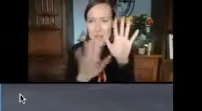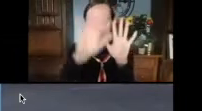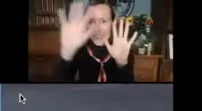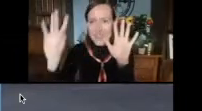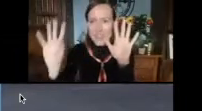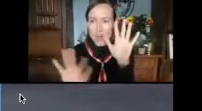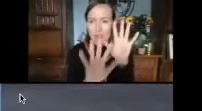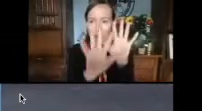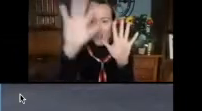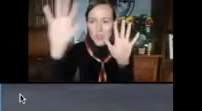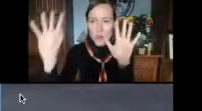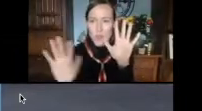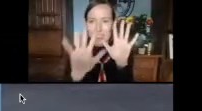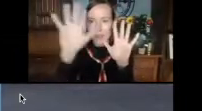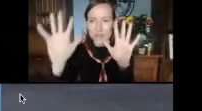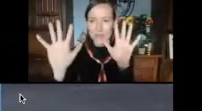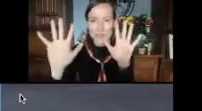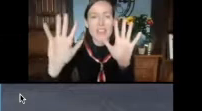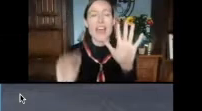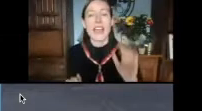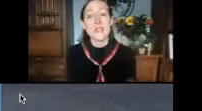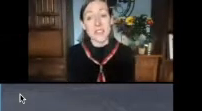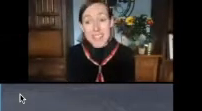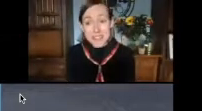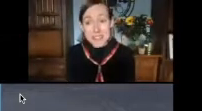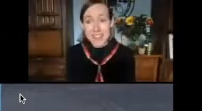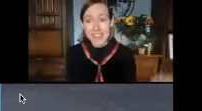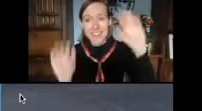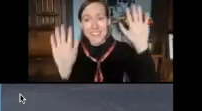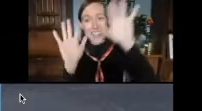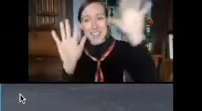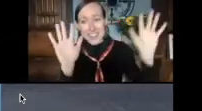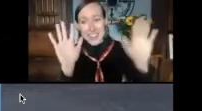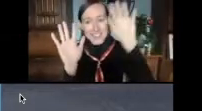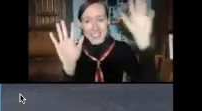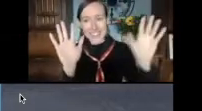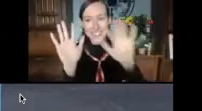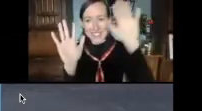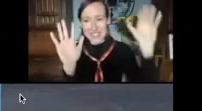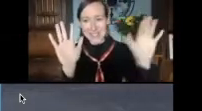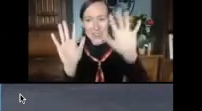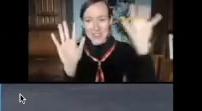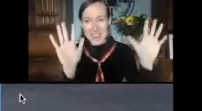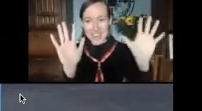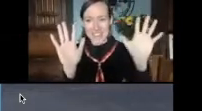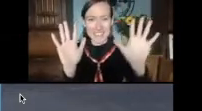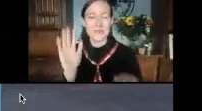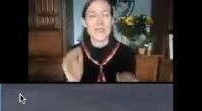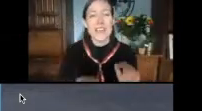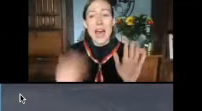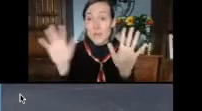It's going to be the one that does all the cool stuff. And if you're left-handed, then your left hand is going to do all the